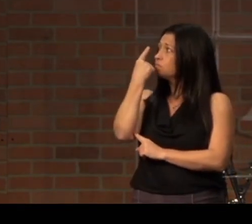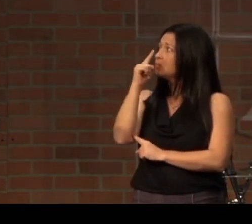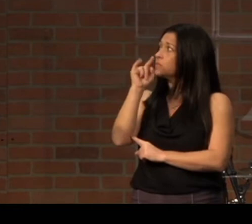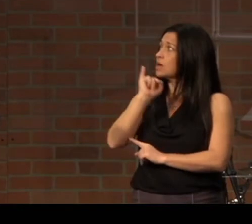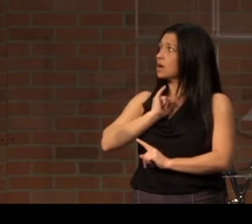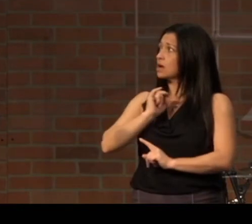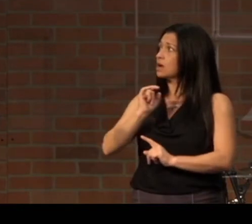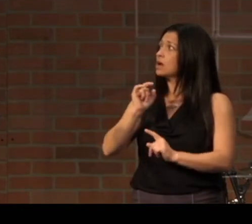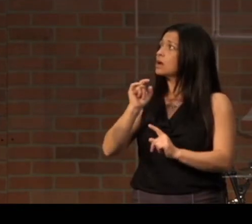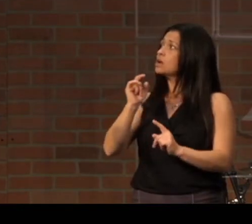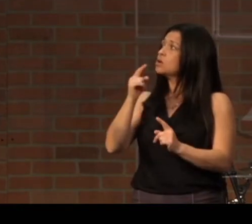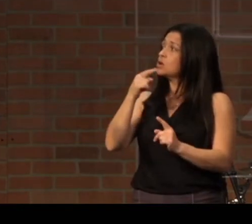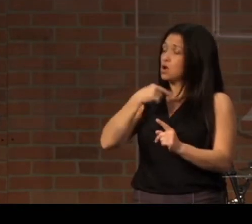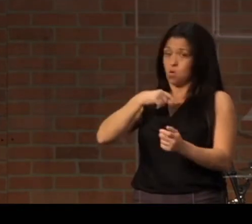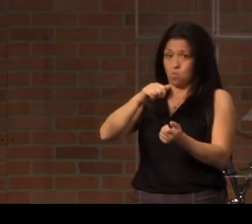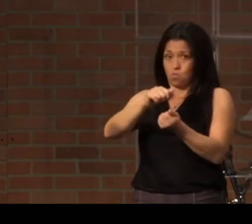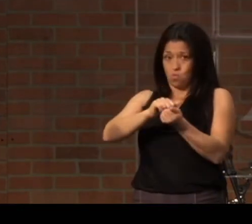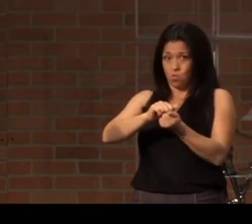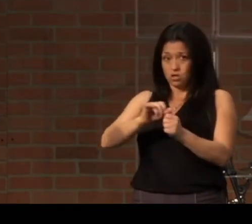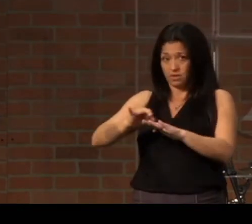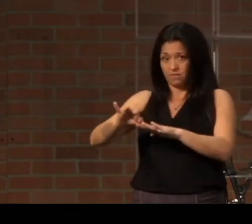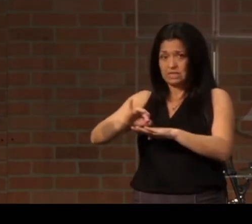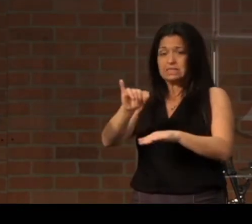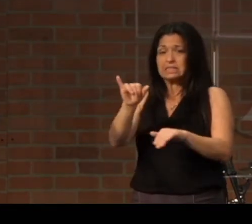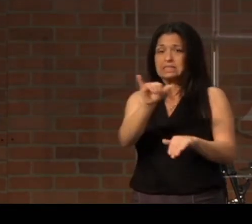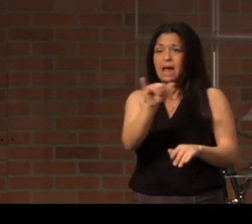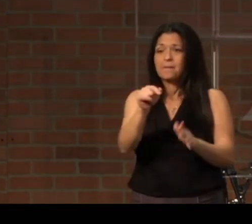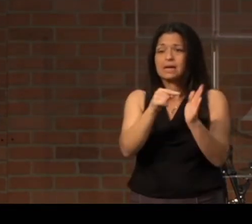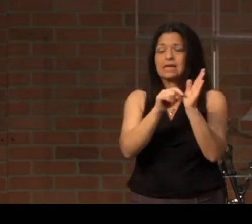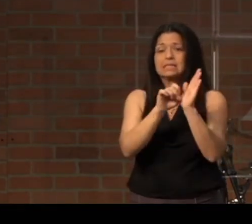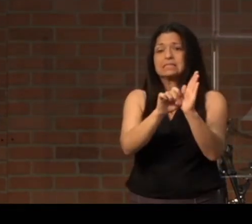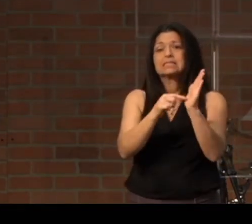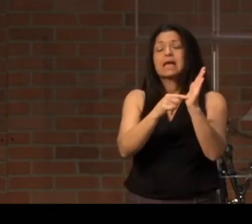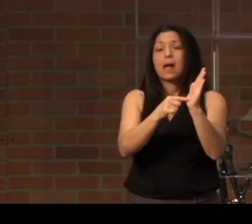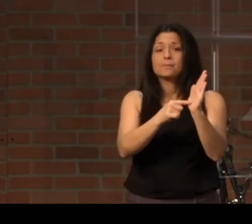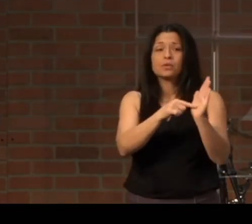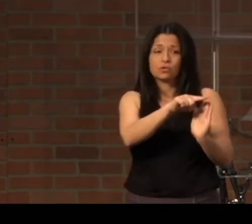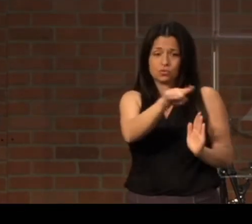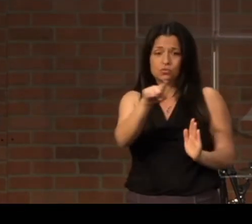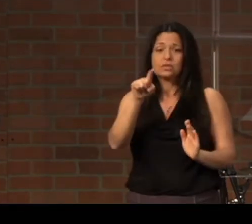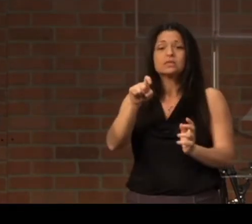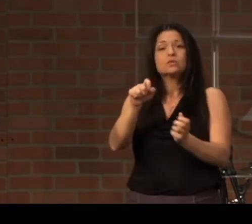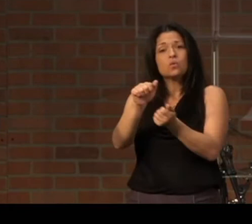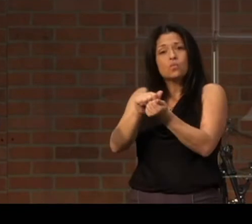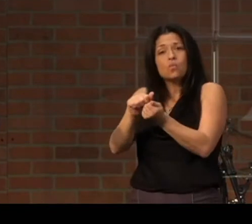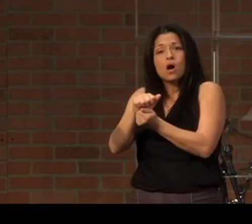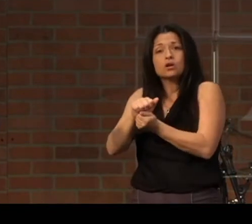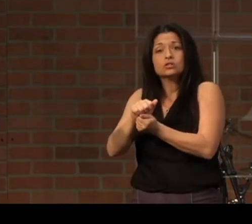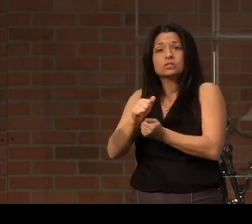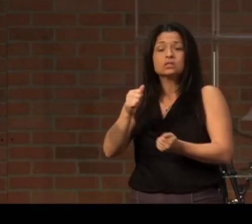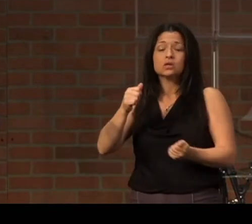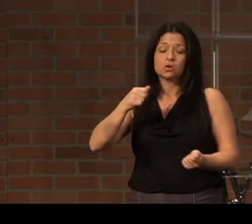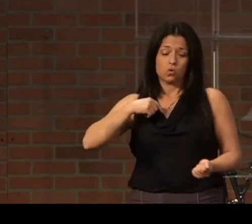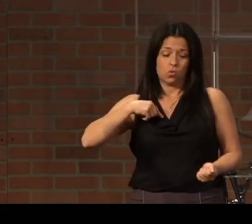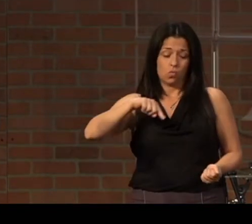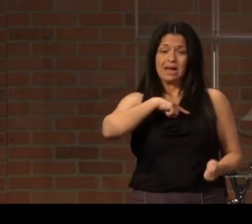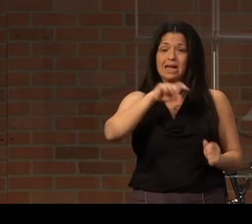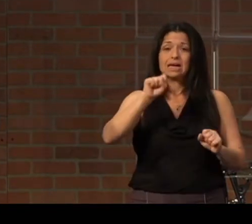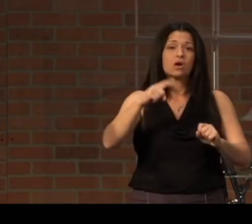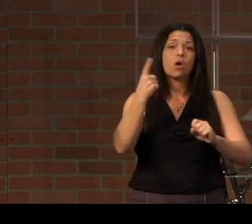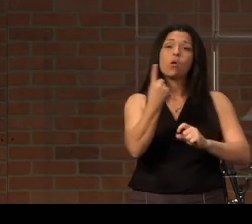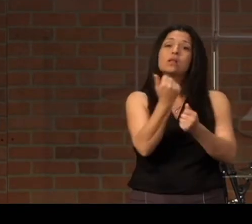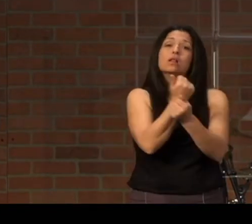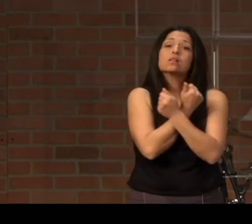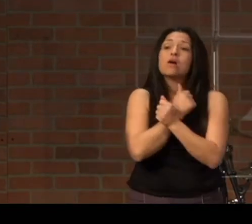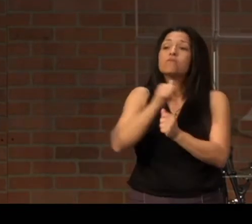gave you an example that you should also do as I did to you. Listen, we can only love when we've been loved, right? And listen, Jesus has